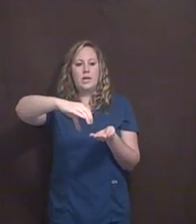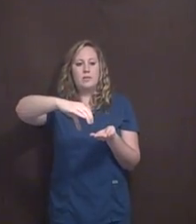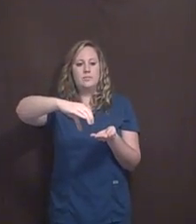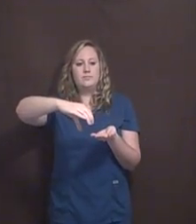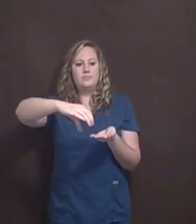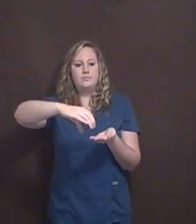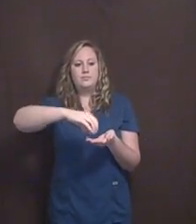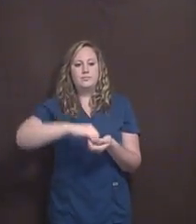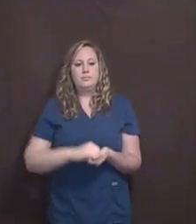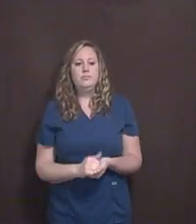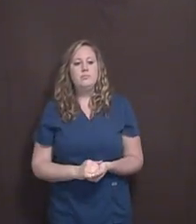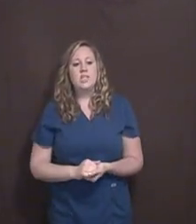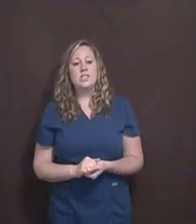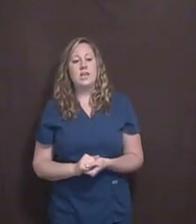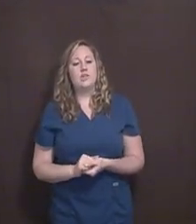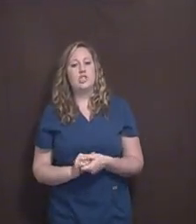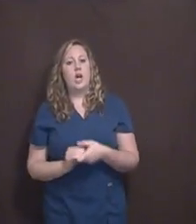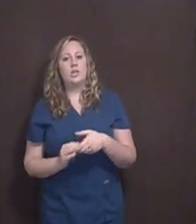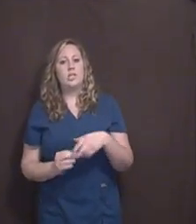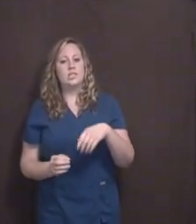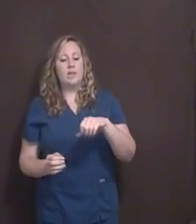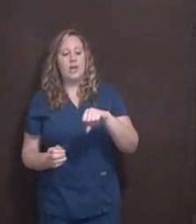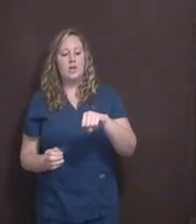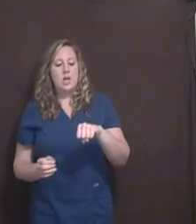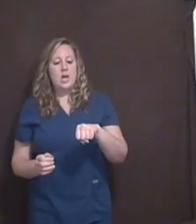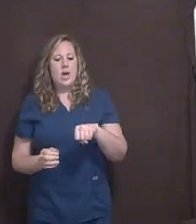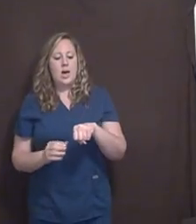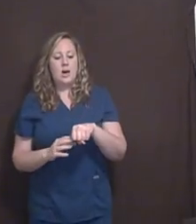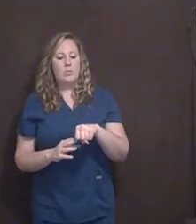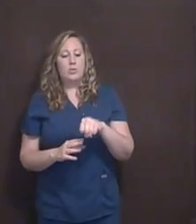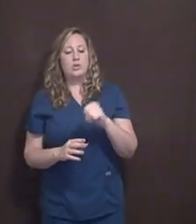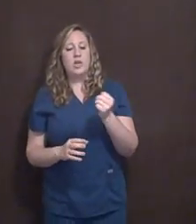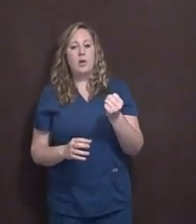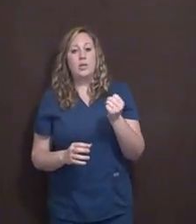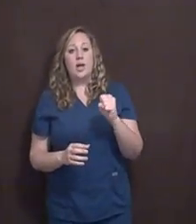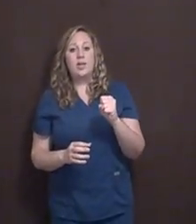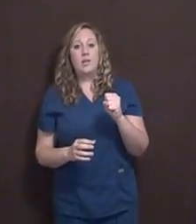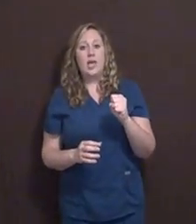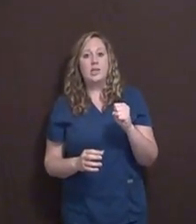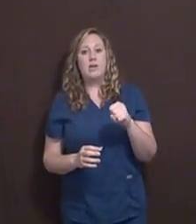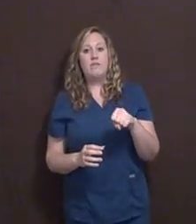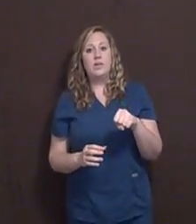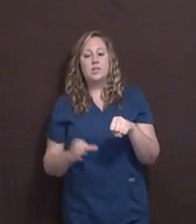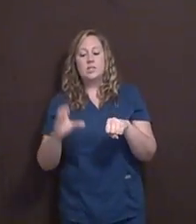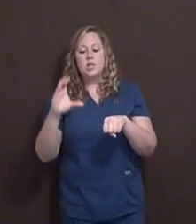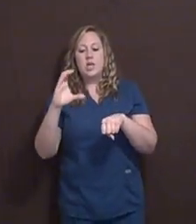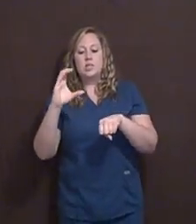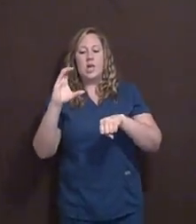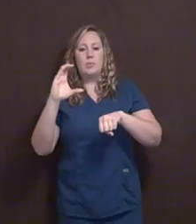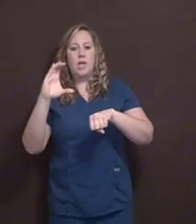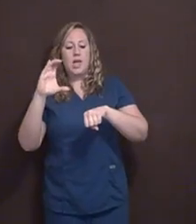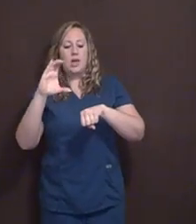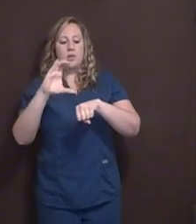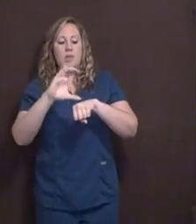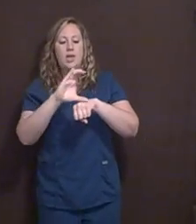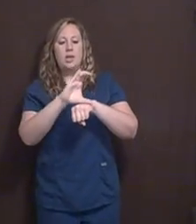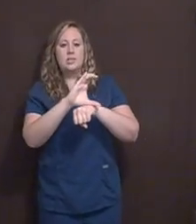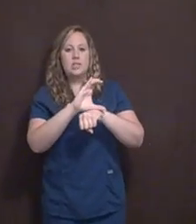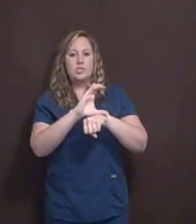Cake. The sign for chocolate is made with your non-dominant hand in a fist, dominant hand making a C